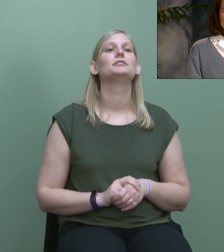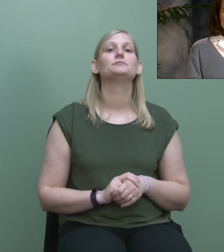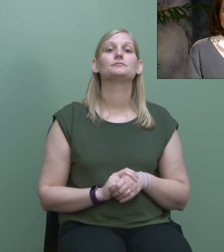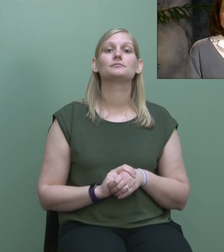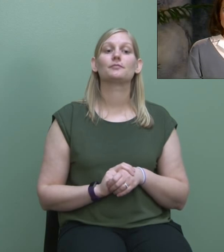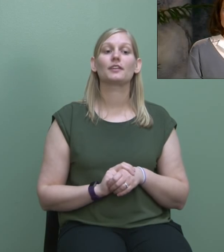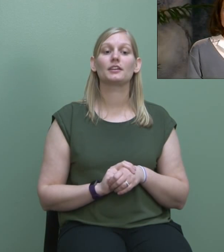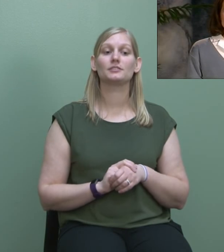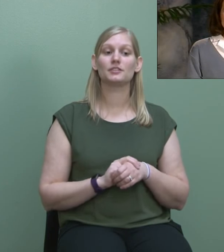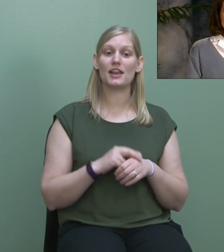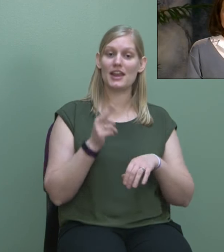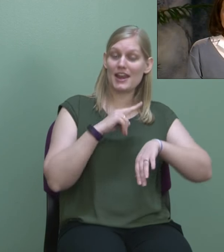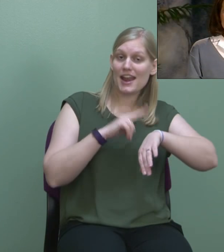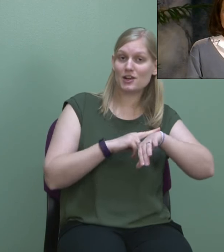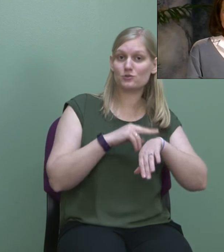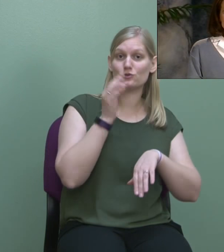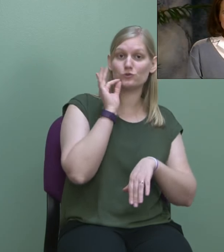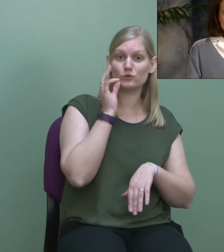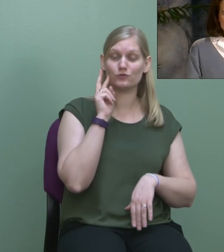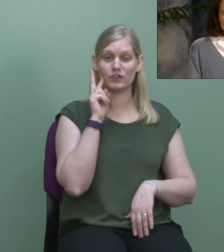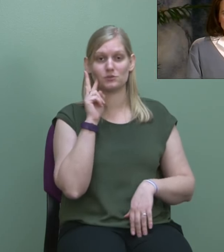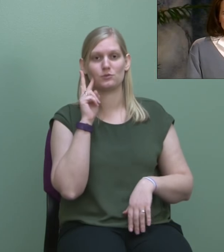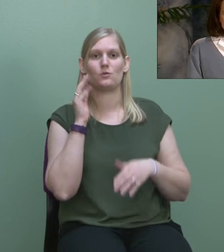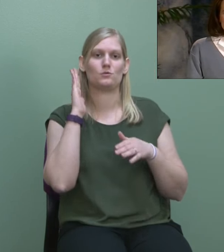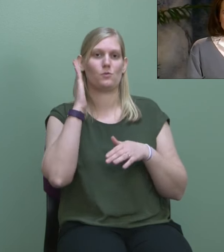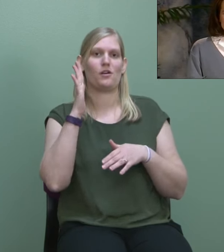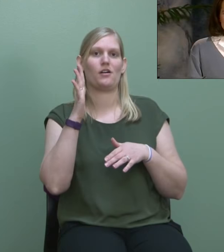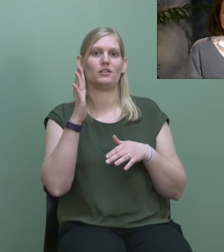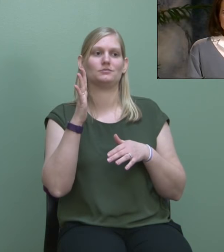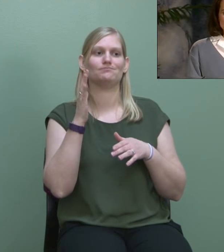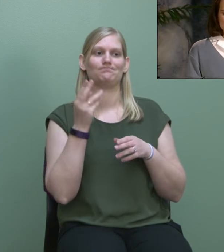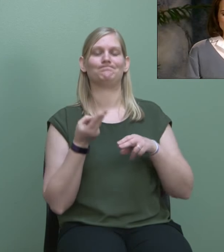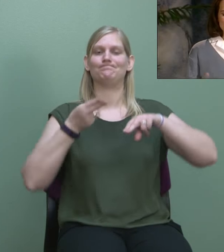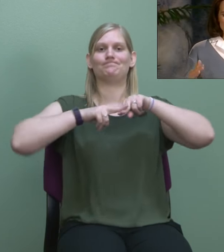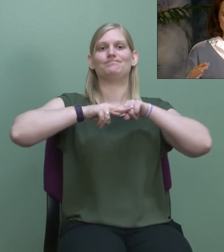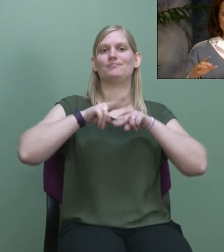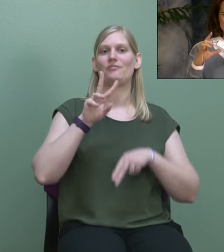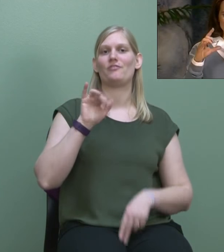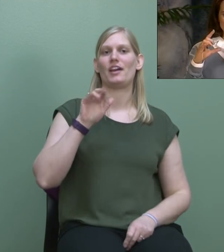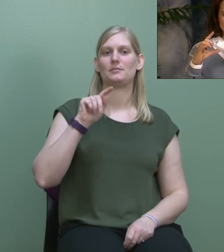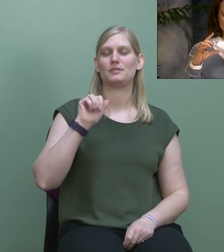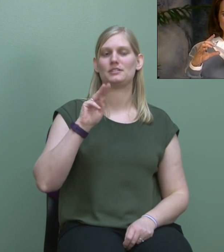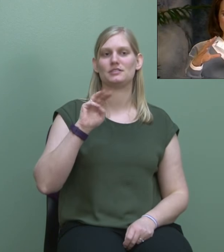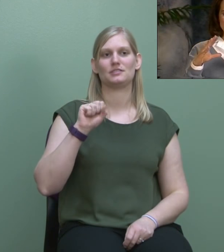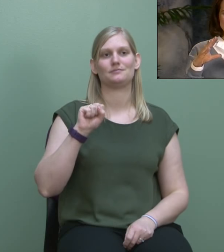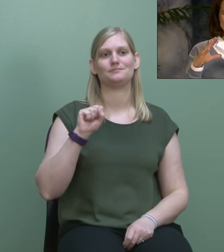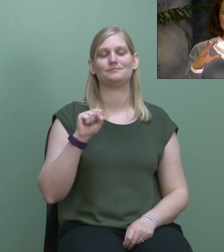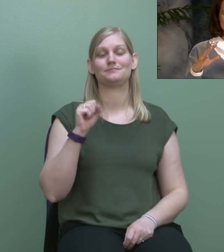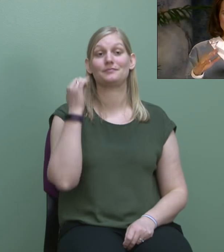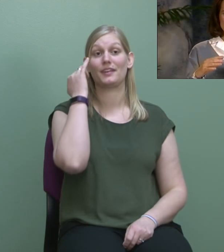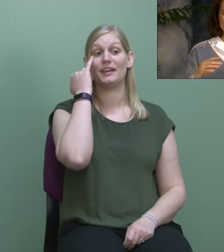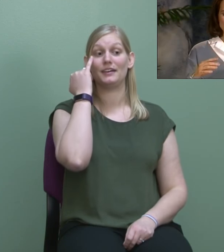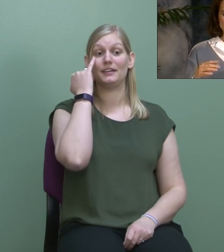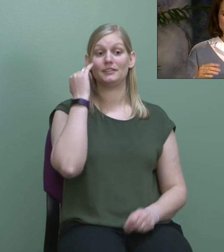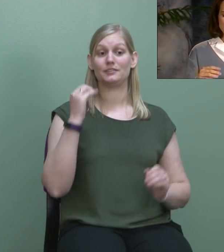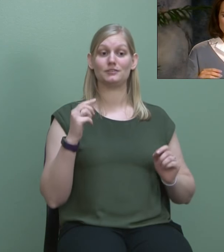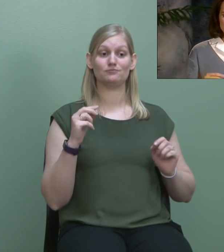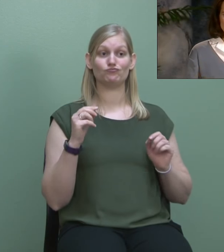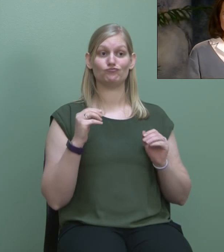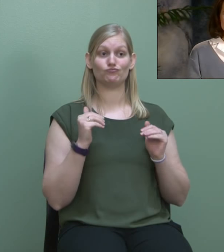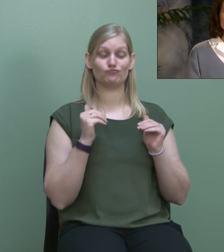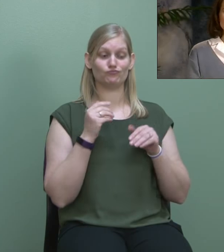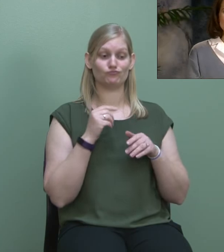give us more fiber and generally more vitamins. Going up the pyramid it gets a little bit smaller as you go up. There's